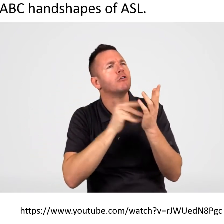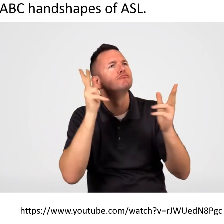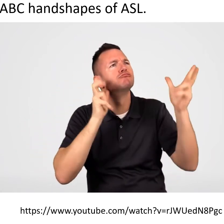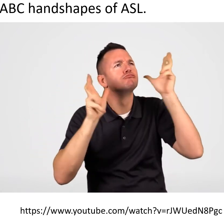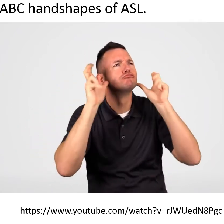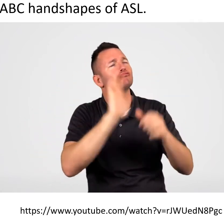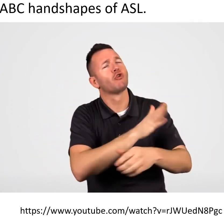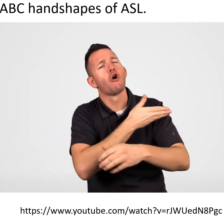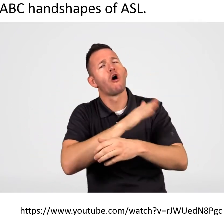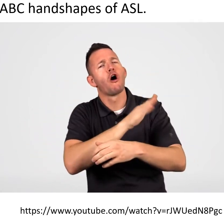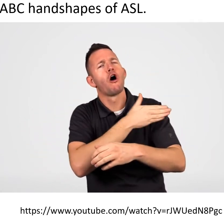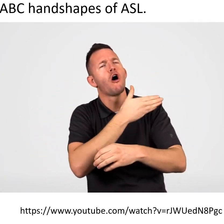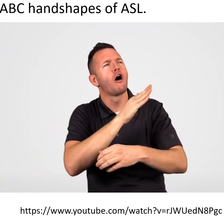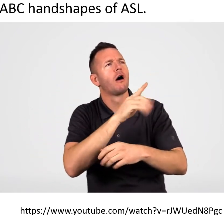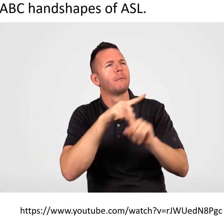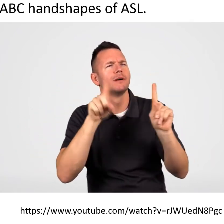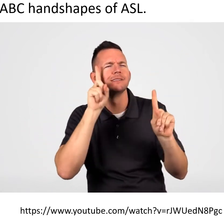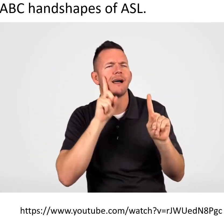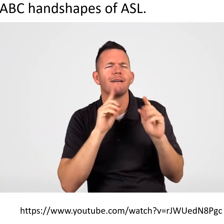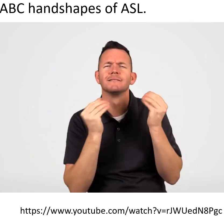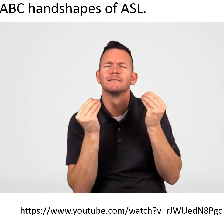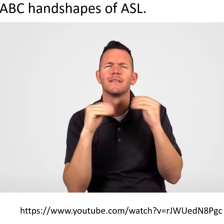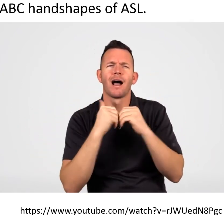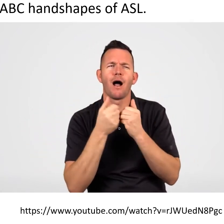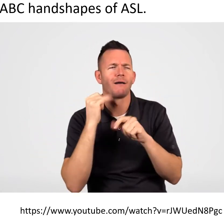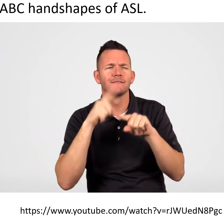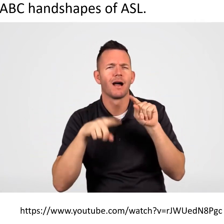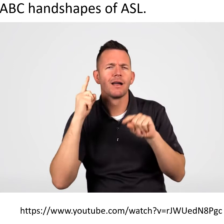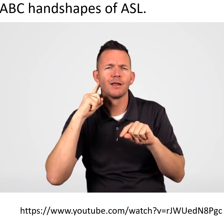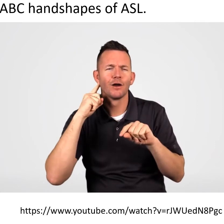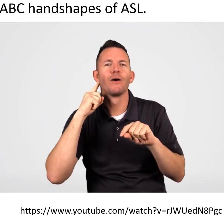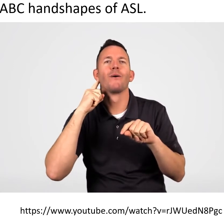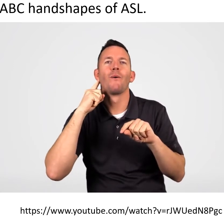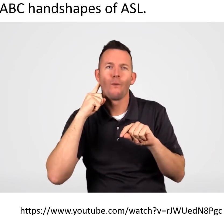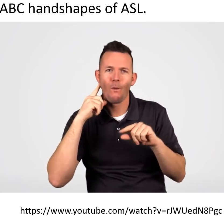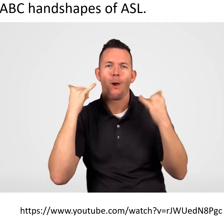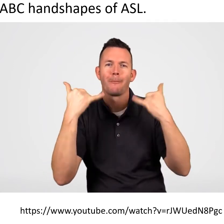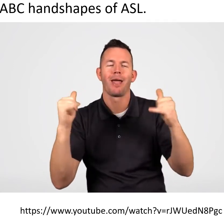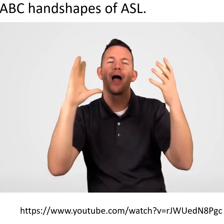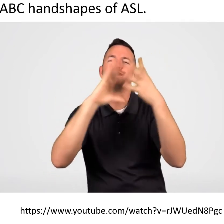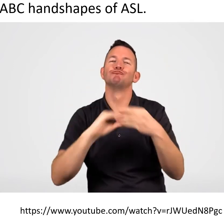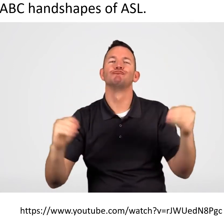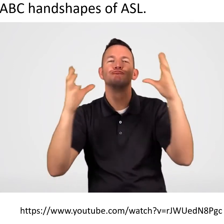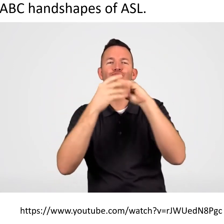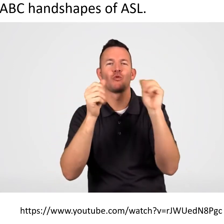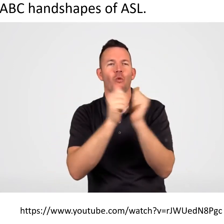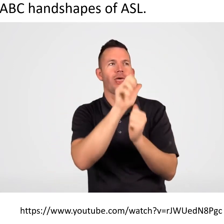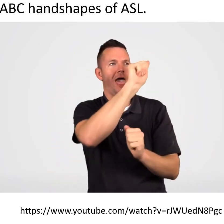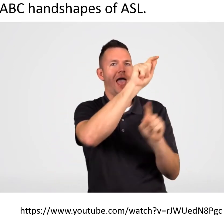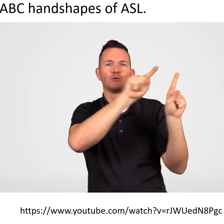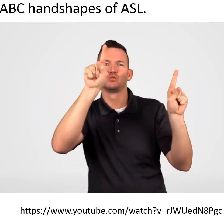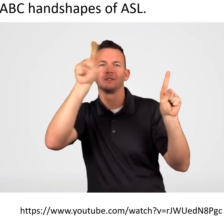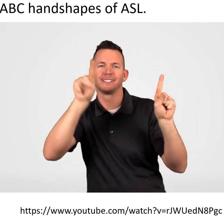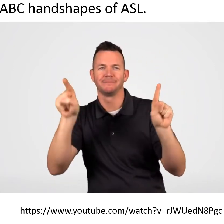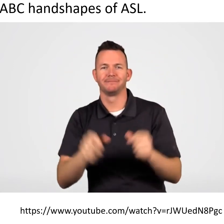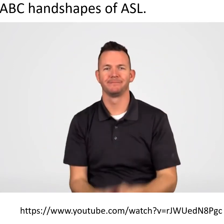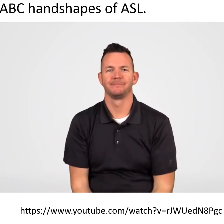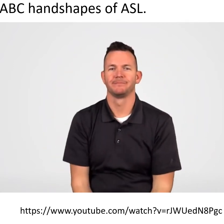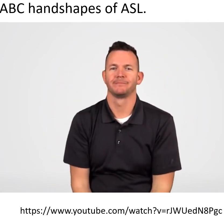language listening to songs, which a deaf child cannot do because they're unable to hear. So instead, they creatively play with the